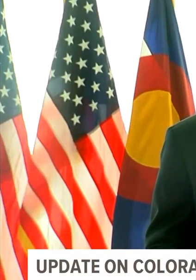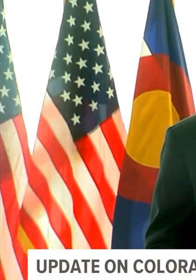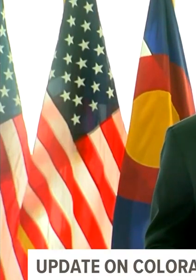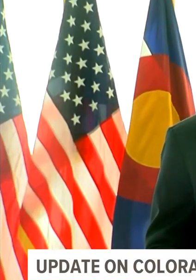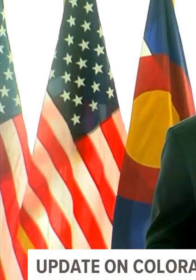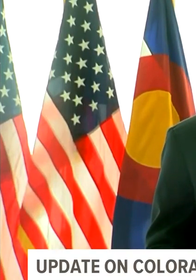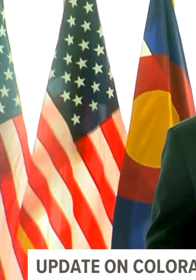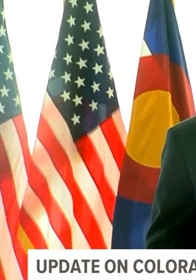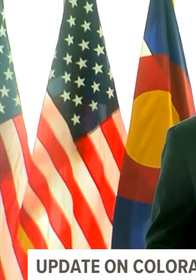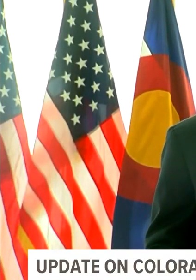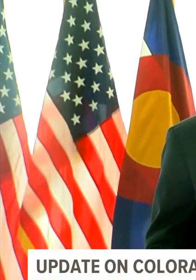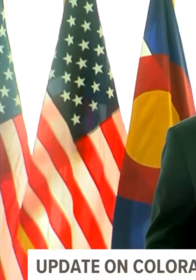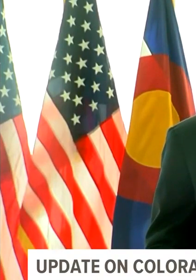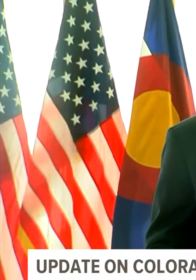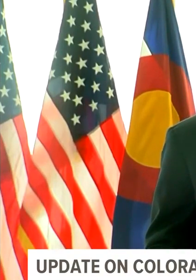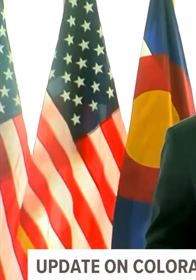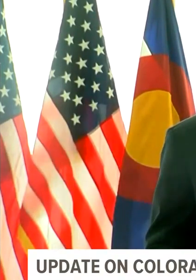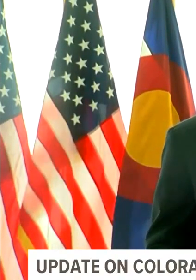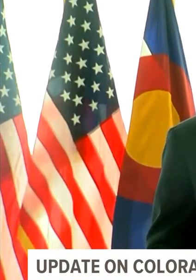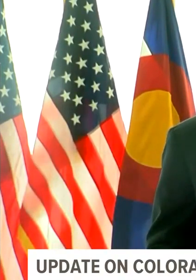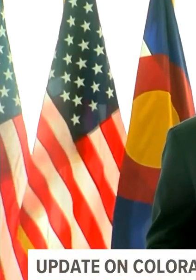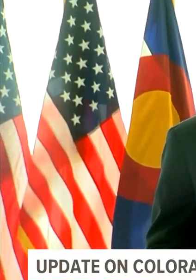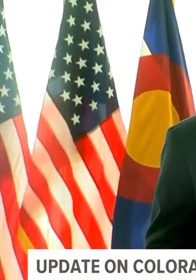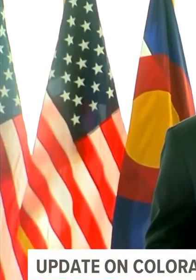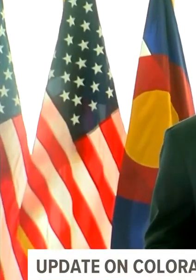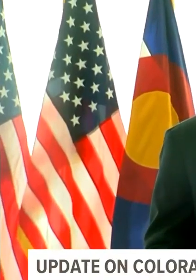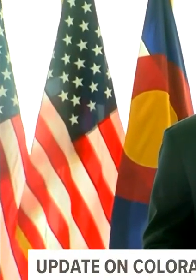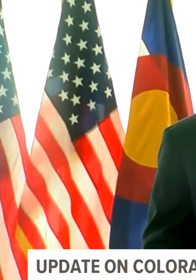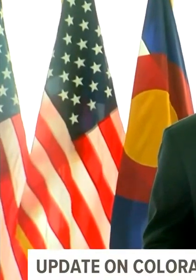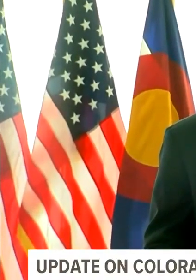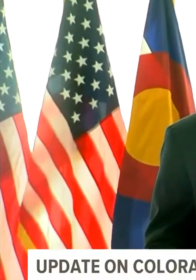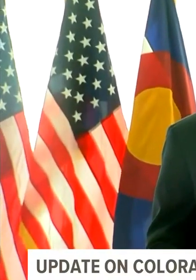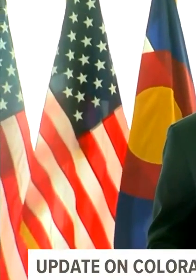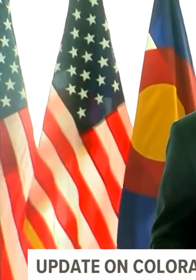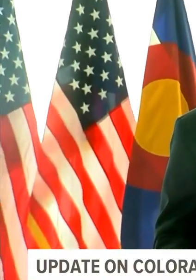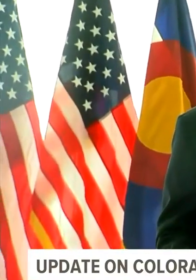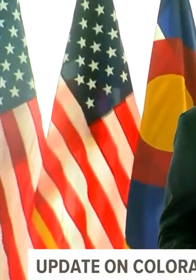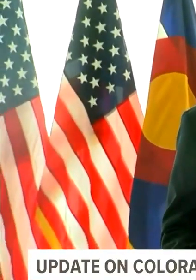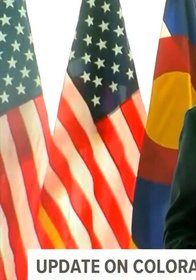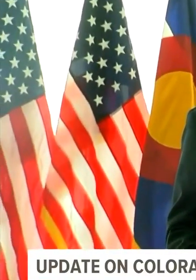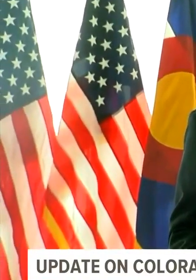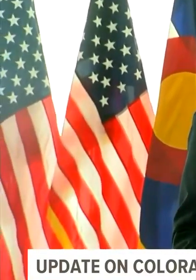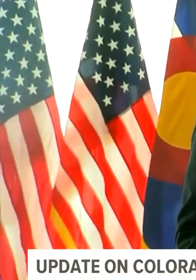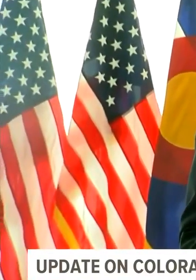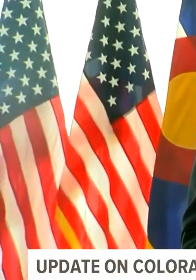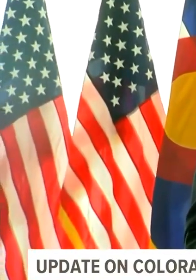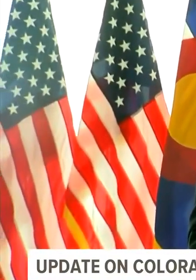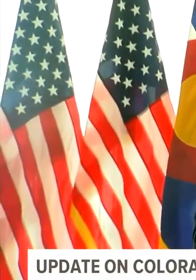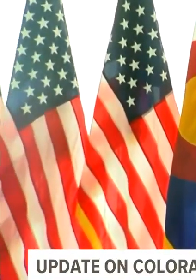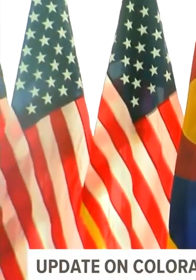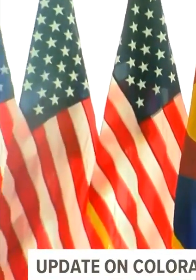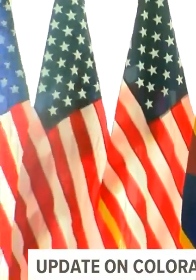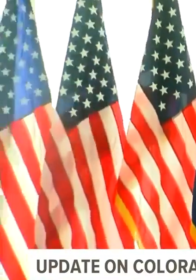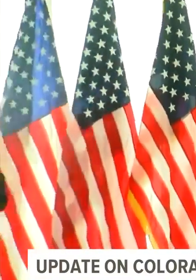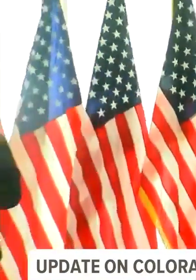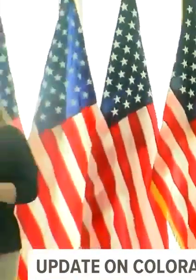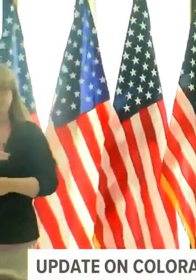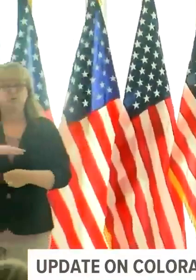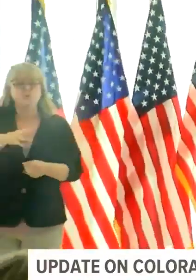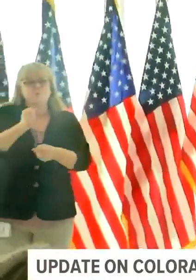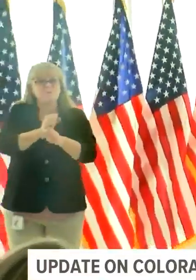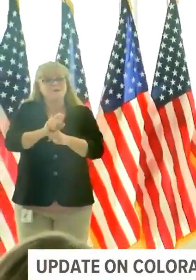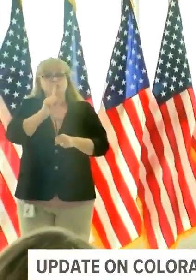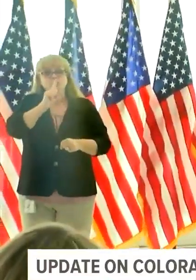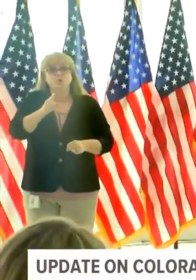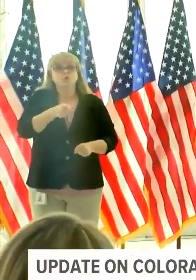value. We want to make sure that as a leader of Colorado, members of the media, members of the public have every opportunity to ask